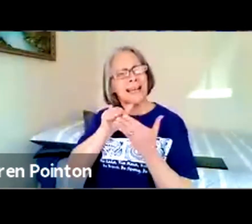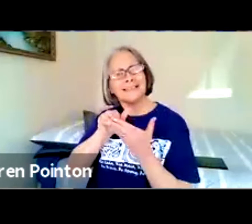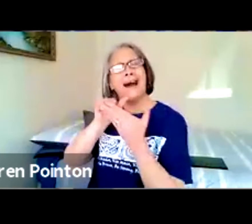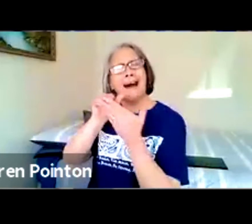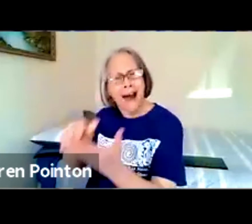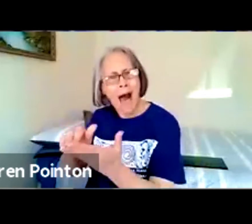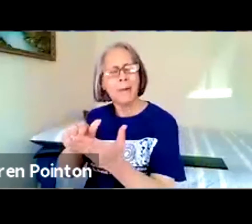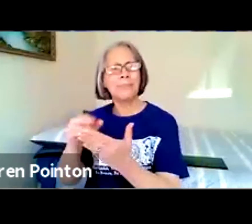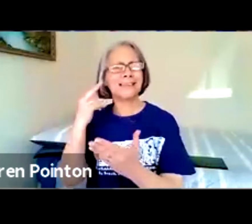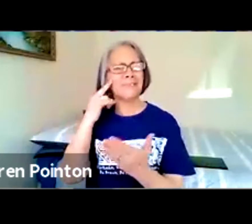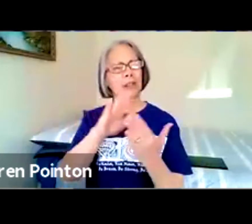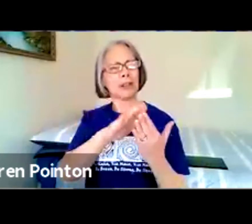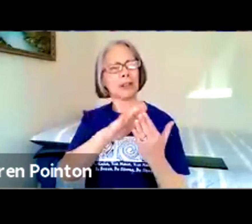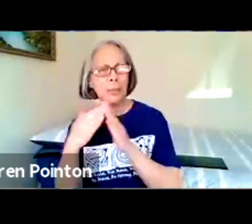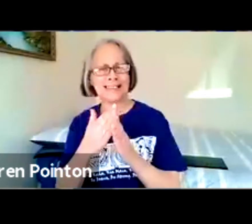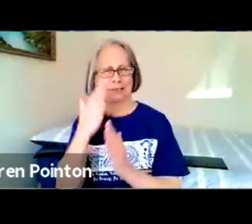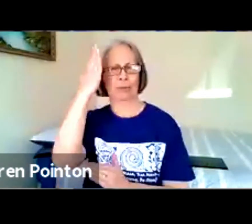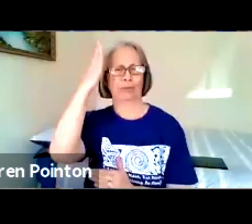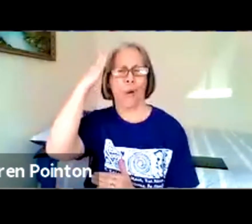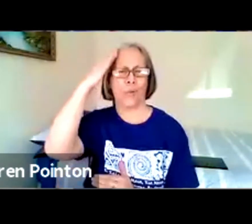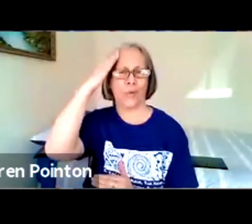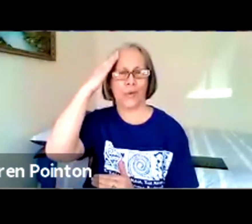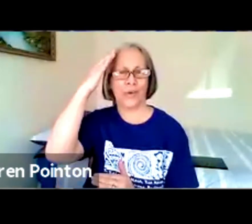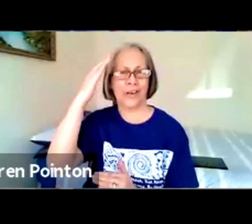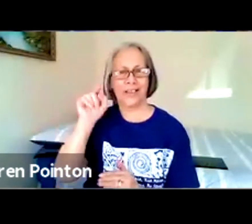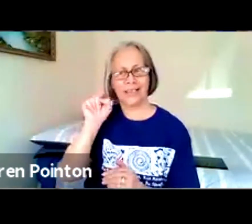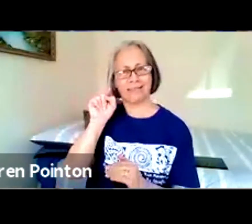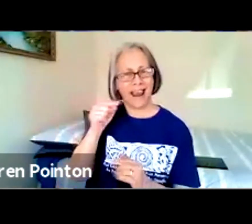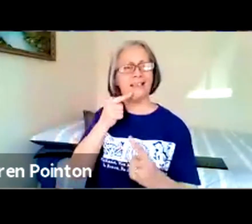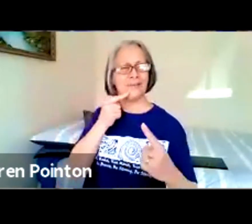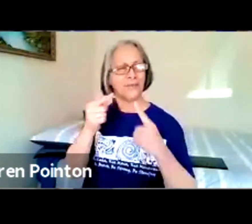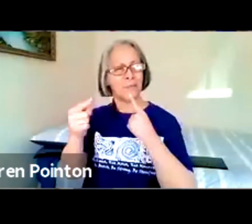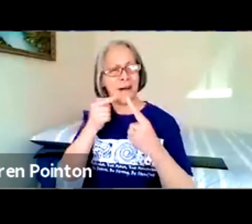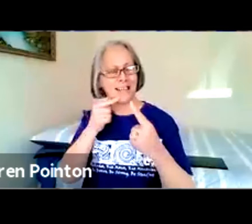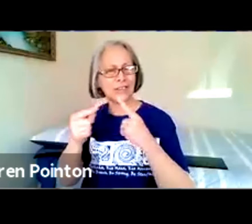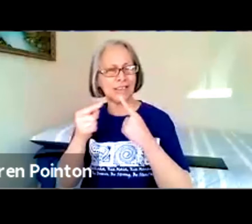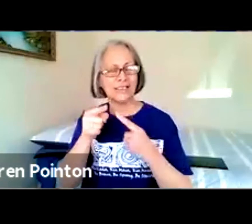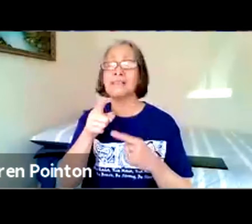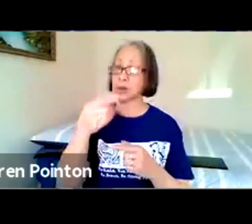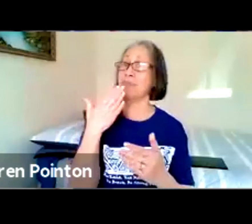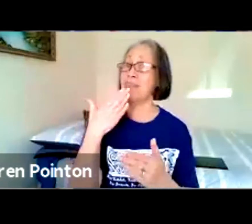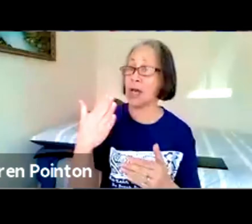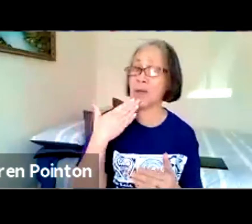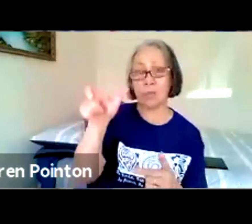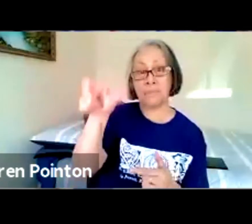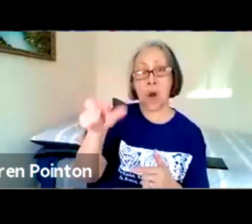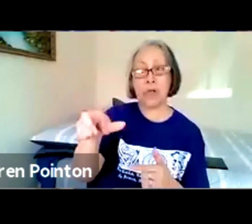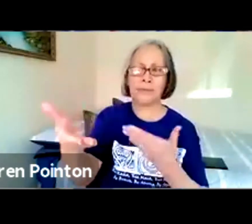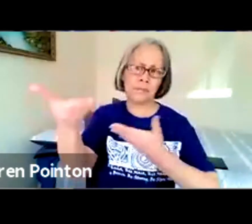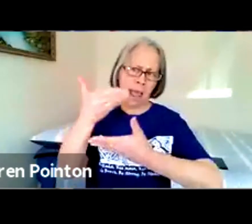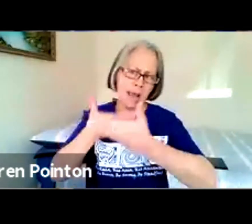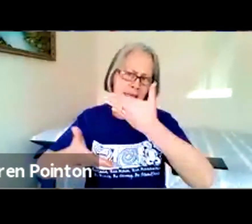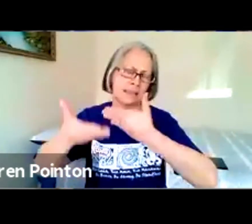them. But we also want to help the deaf community know that the information,